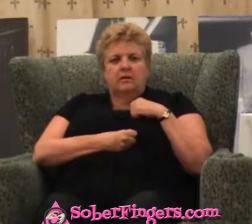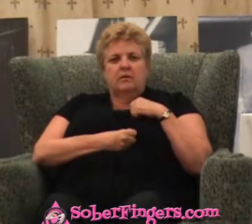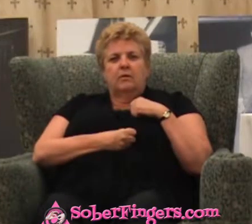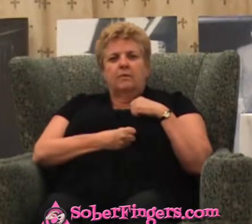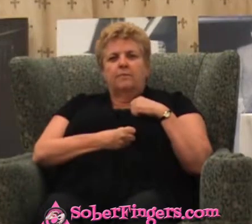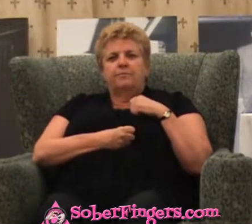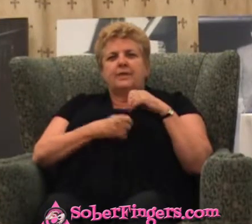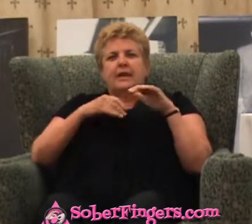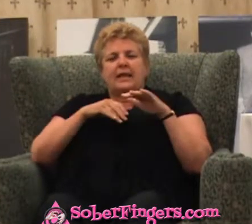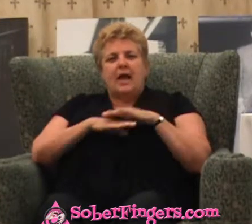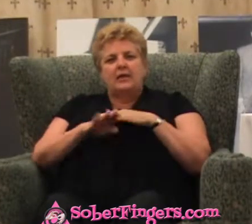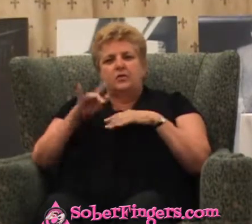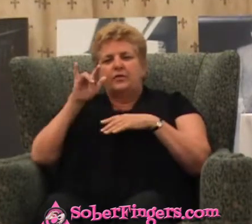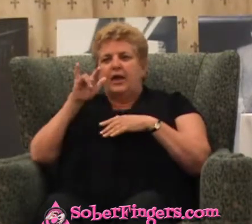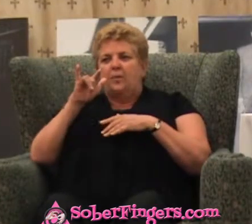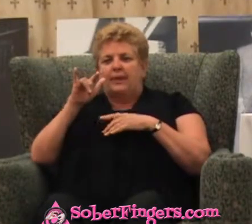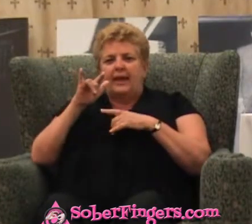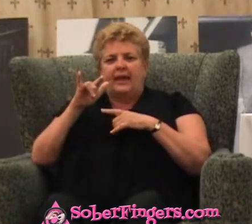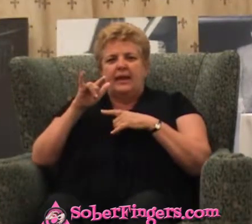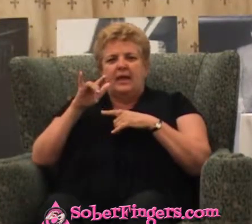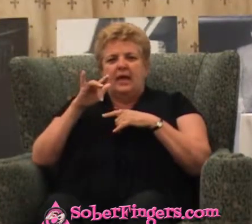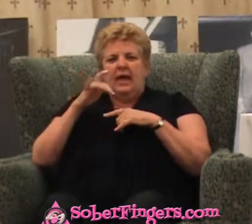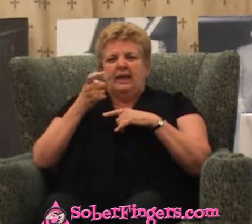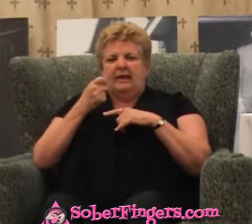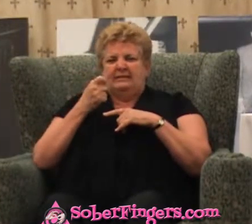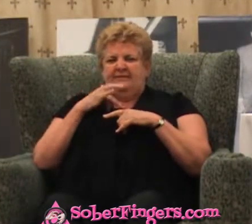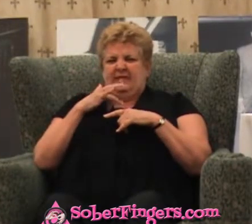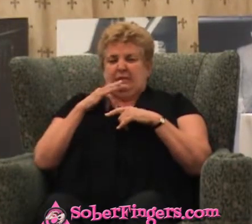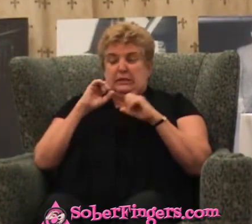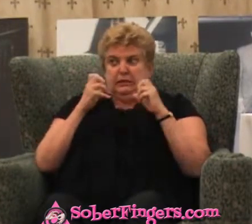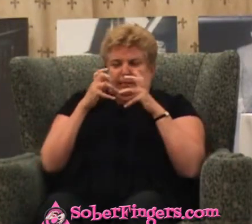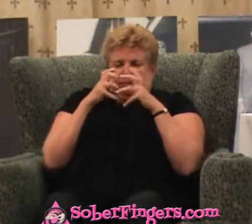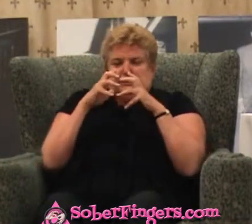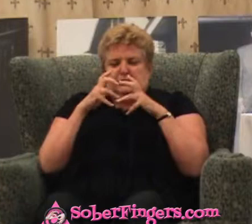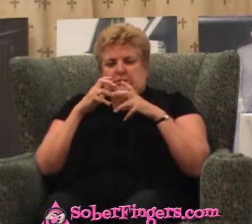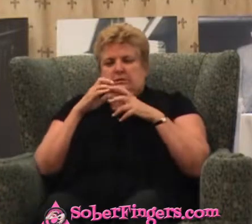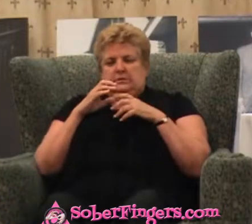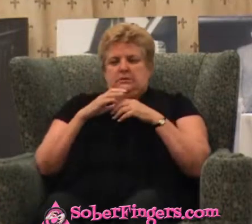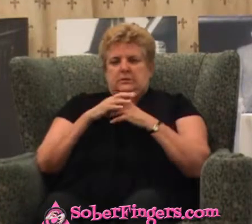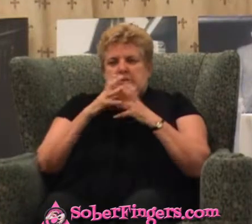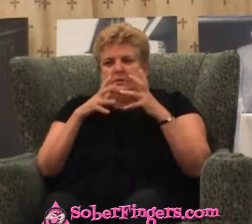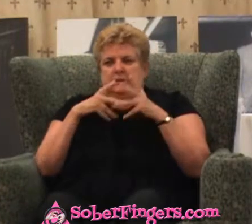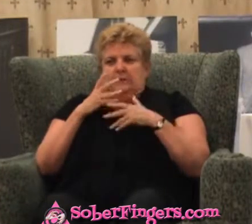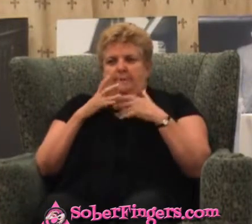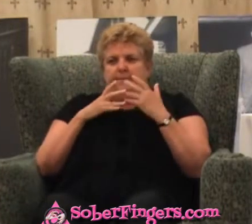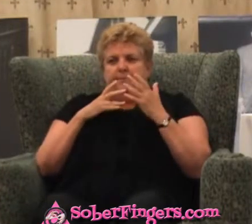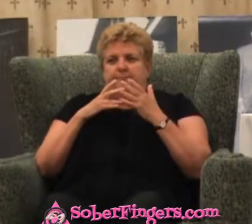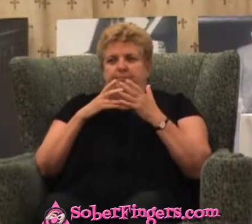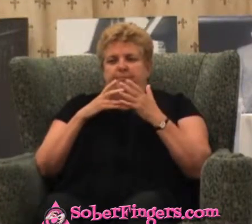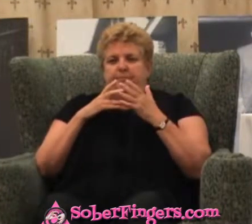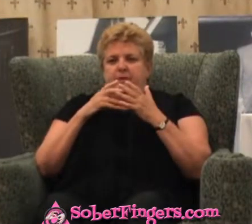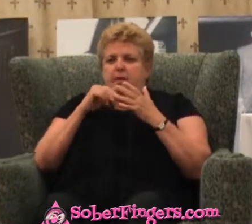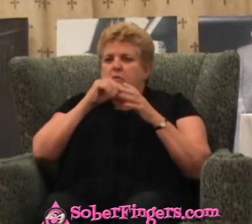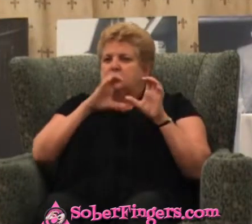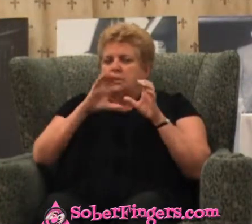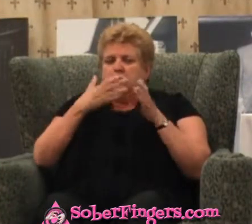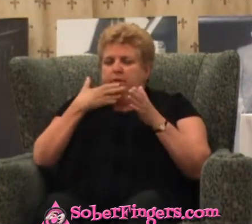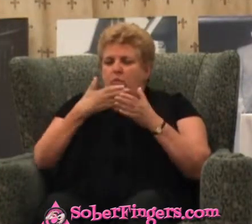commuter plane, and I'm kind of claustrophobic anyway, and I was not doing well. I was